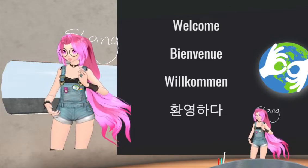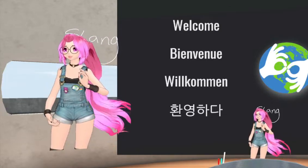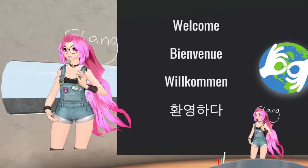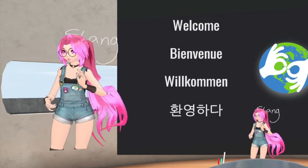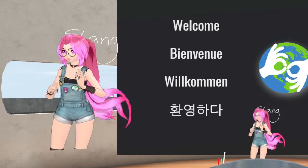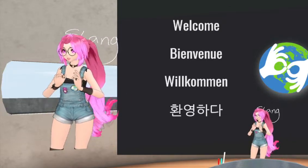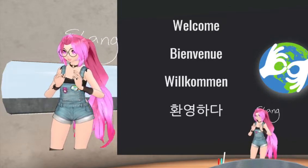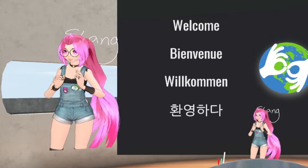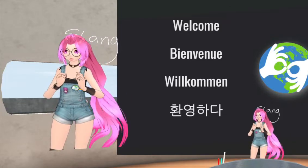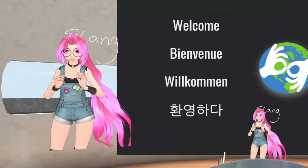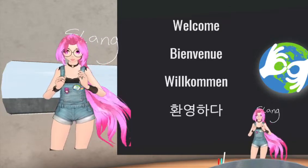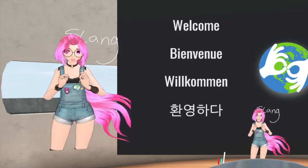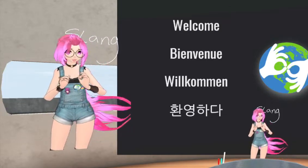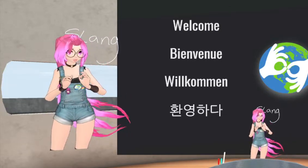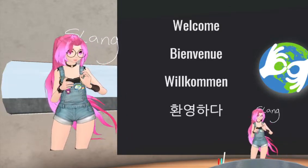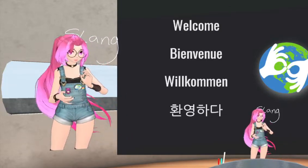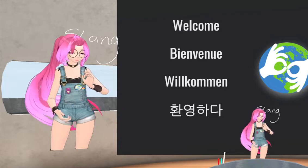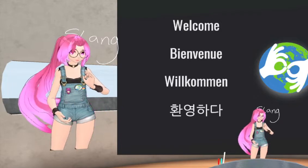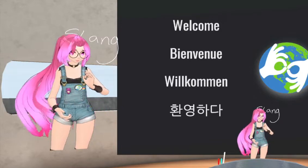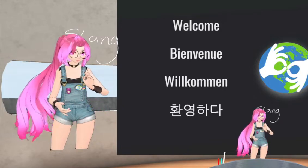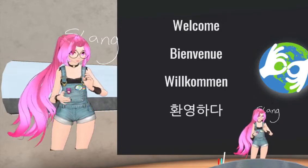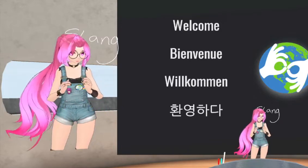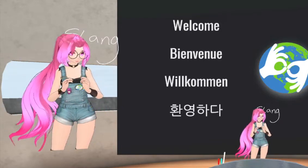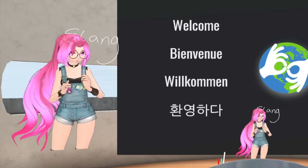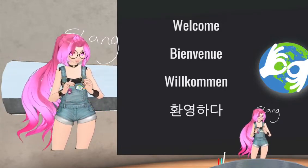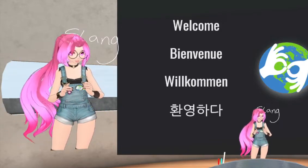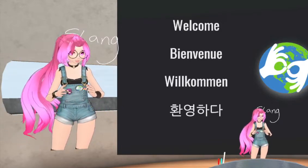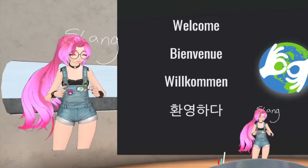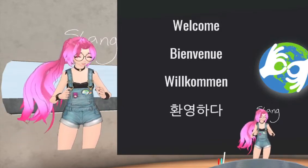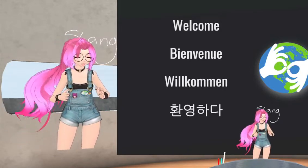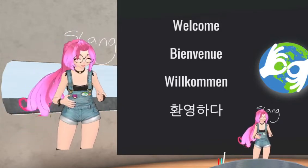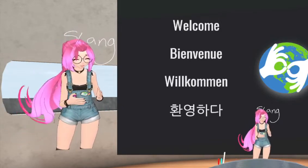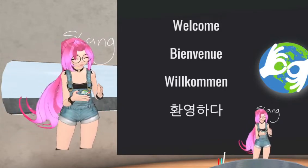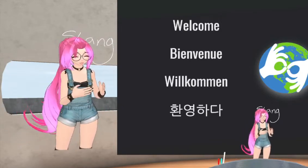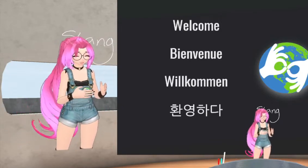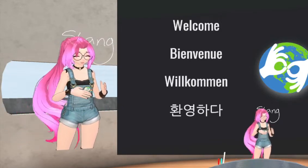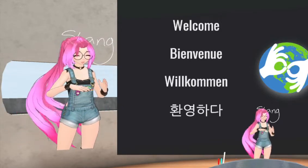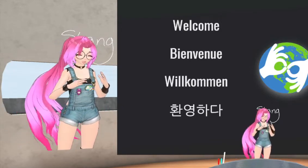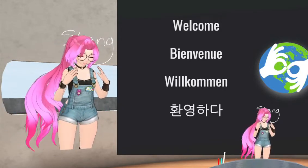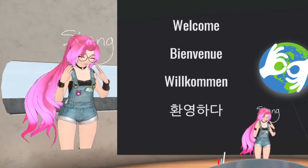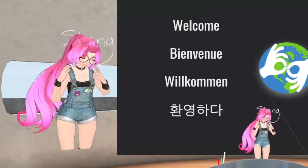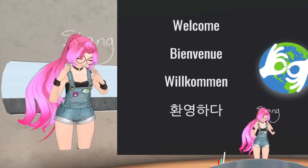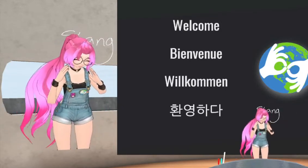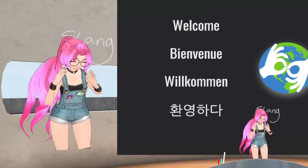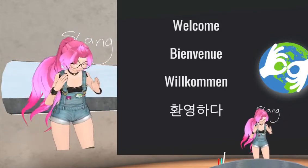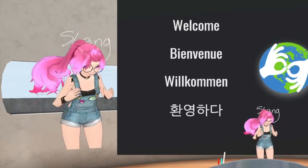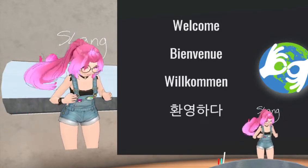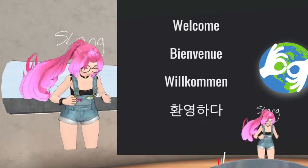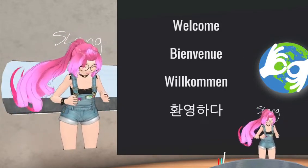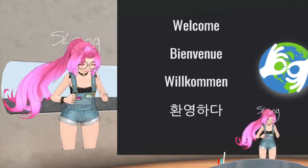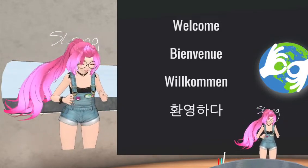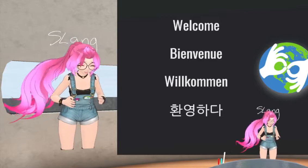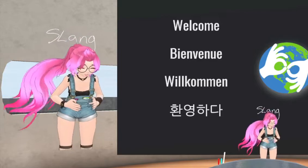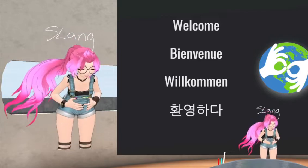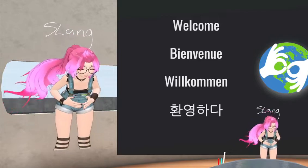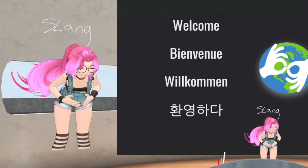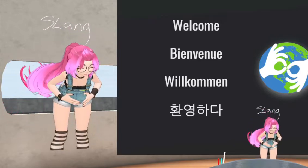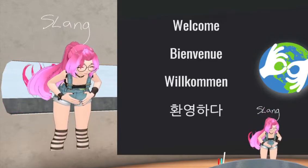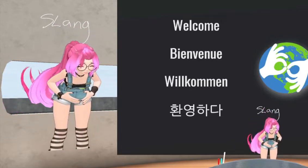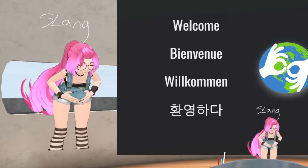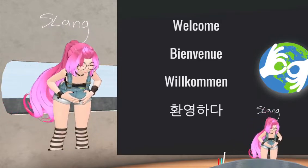the table sort of thing. I think one question people often wonder about is it rude to ask a